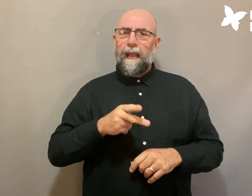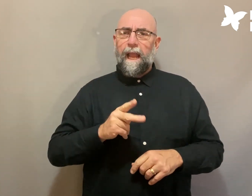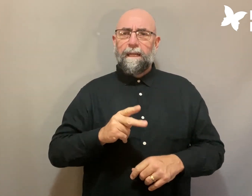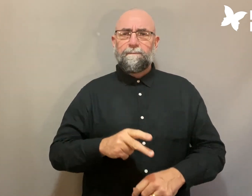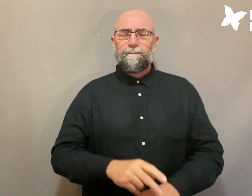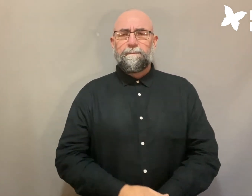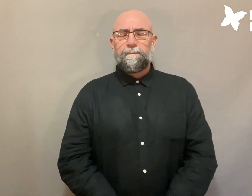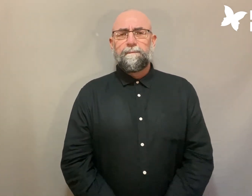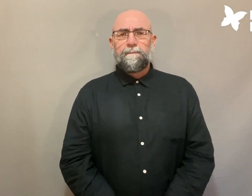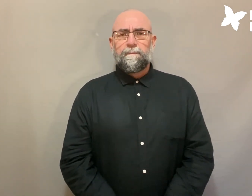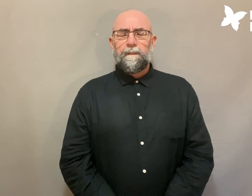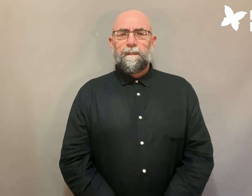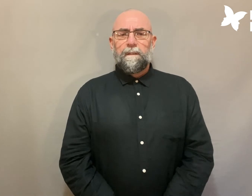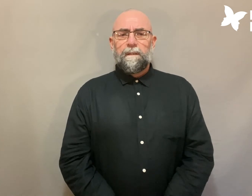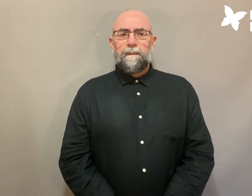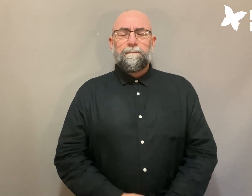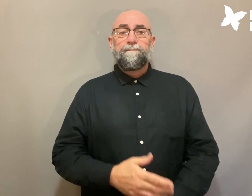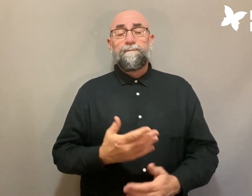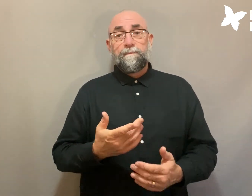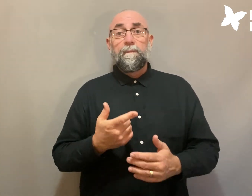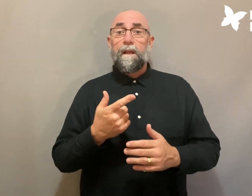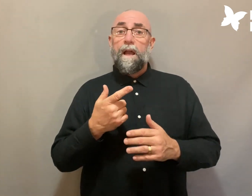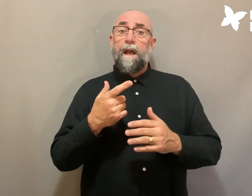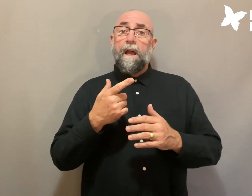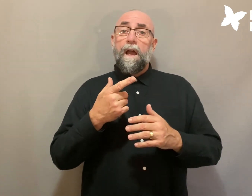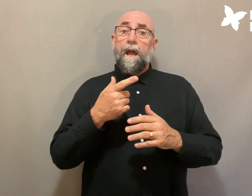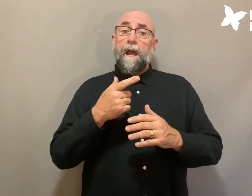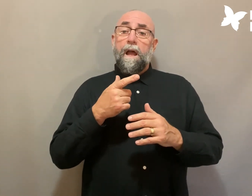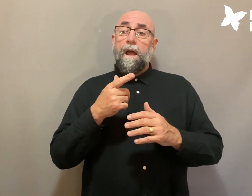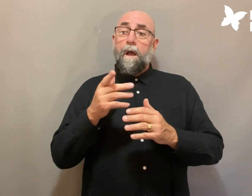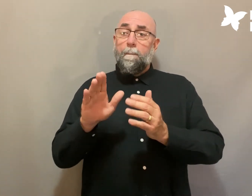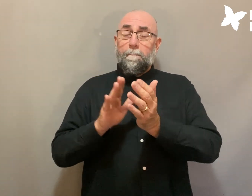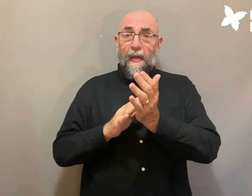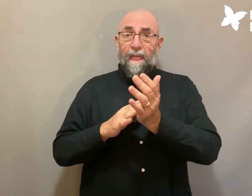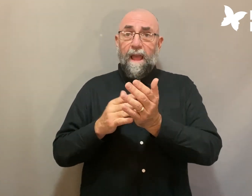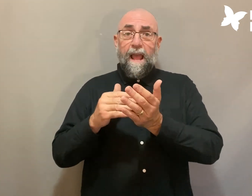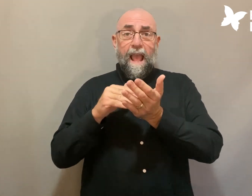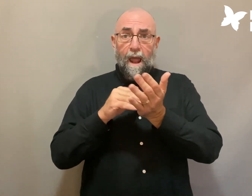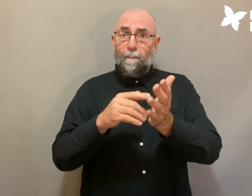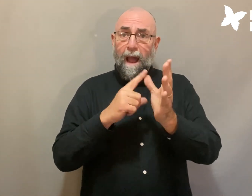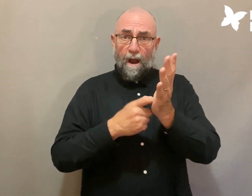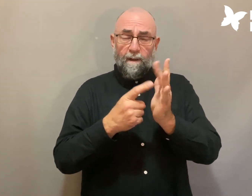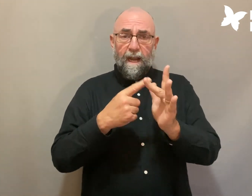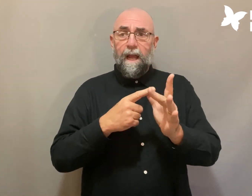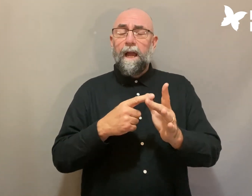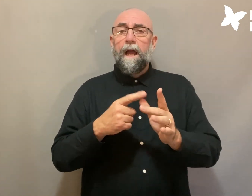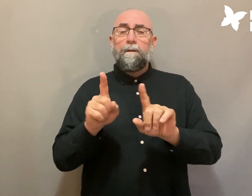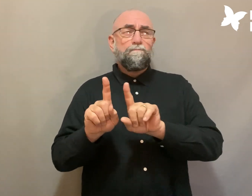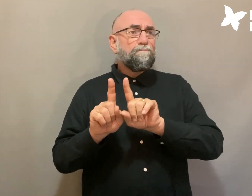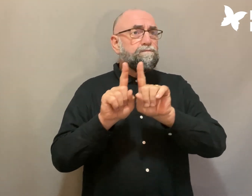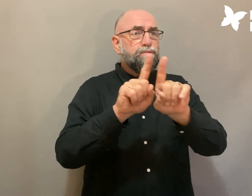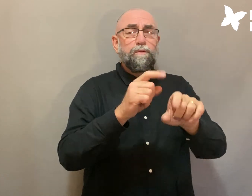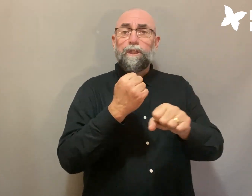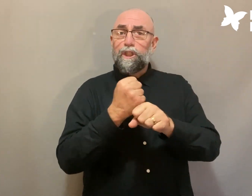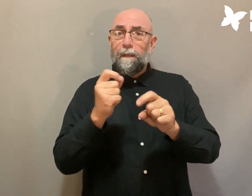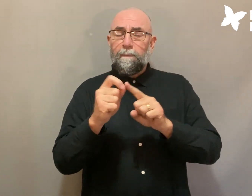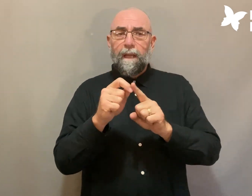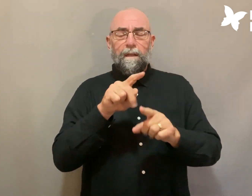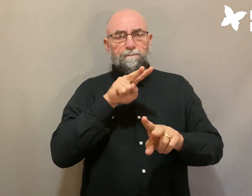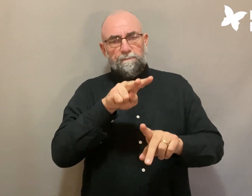With the help of her mum, Aria saw a GP and was diagnosed with anxiety and depression. Hearing those two